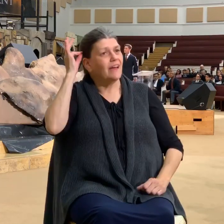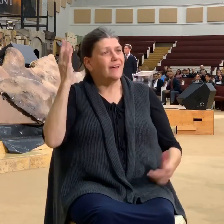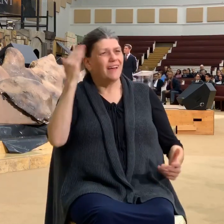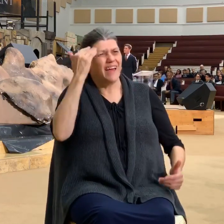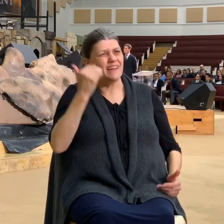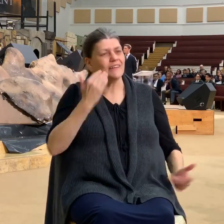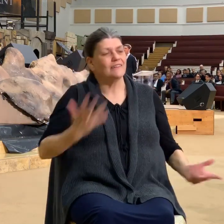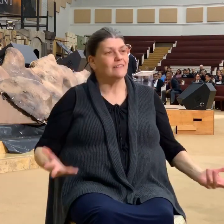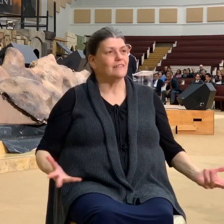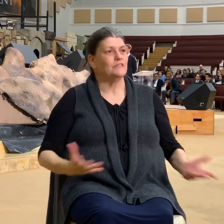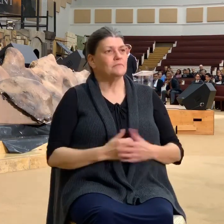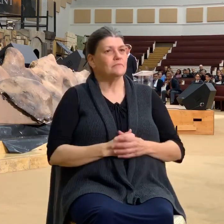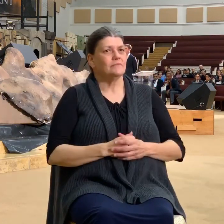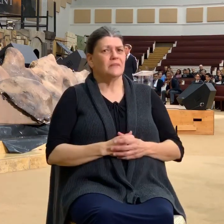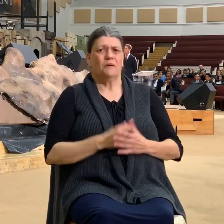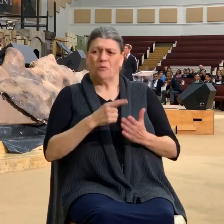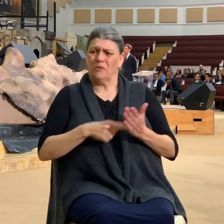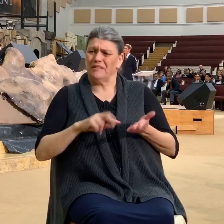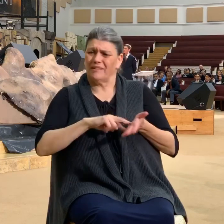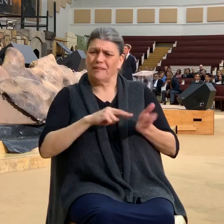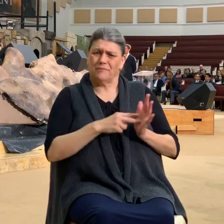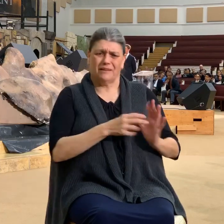on. But what does that have to do with the angels?